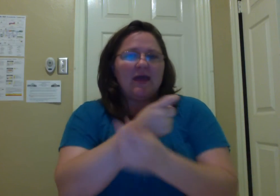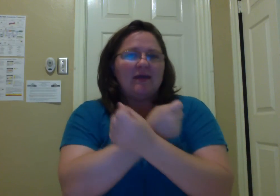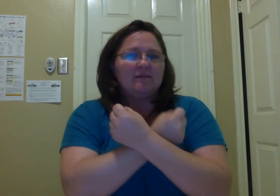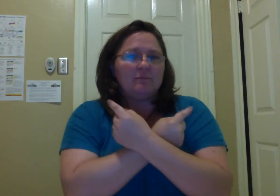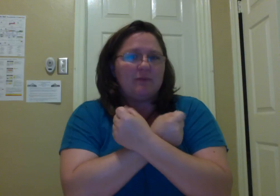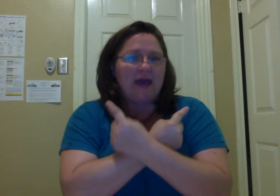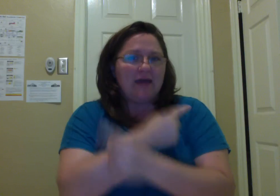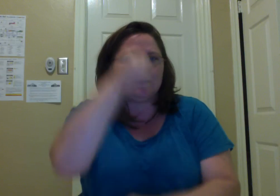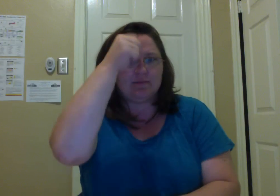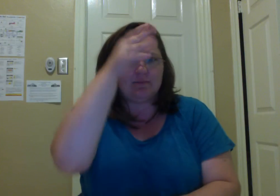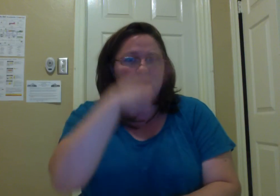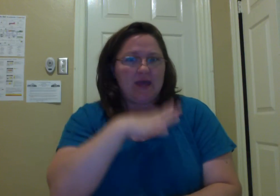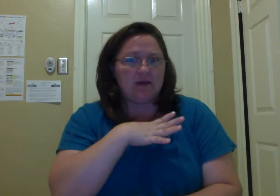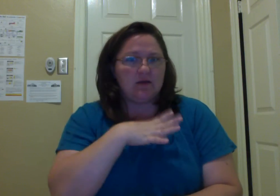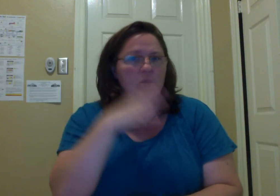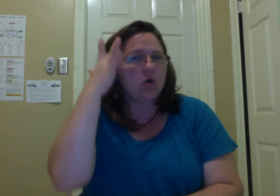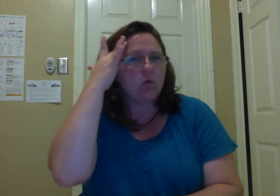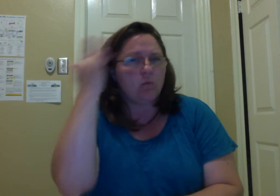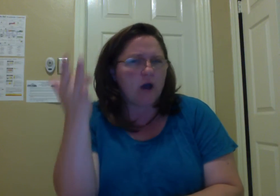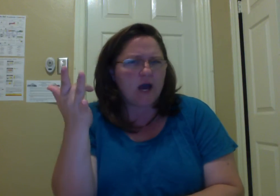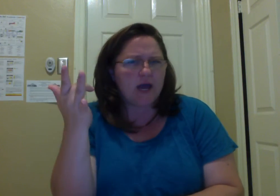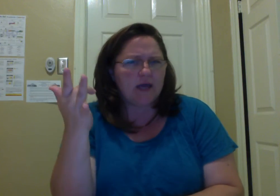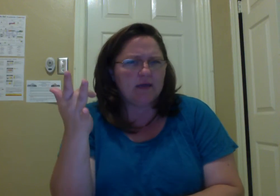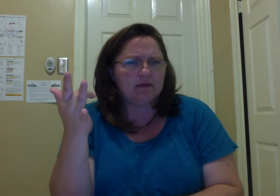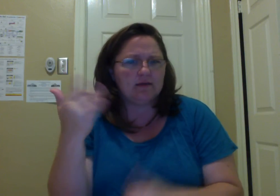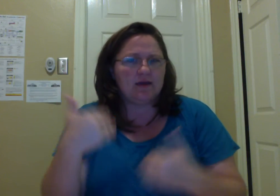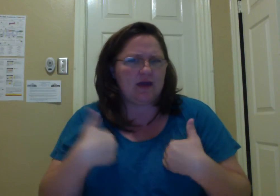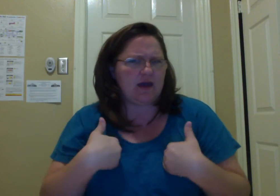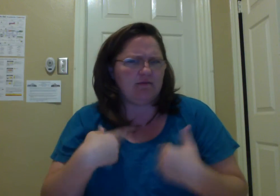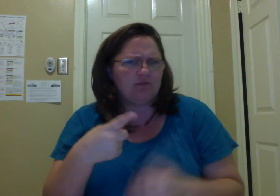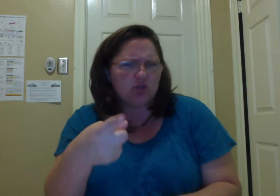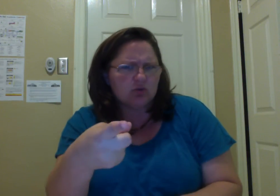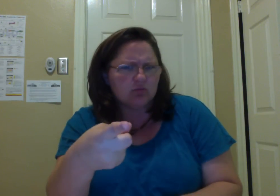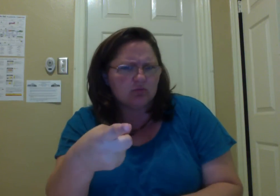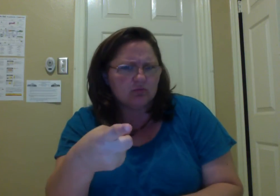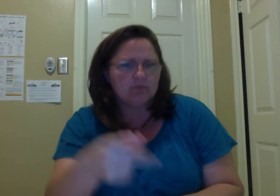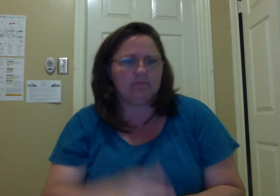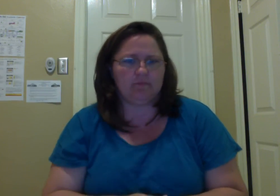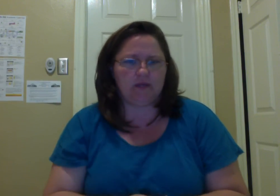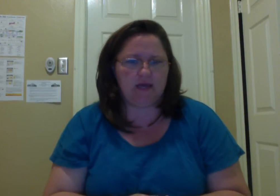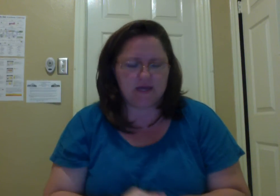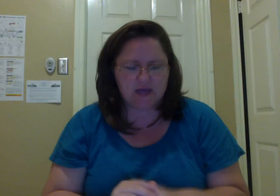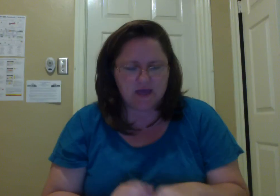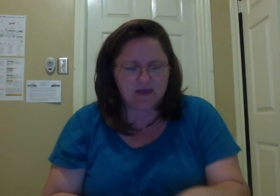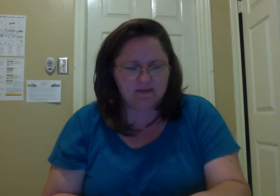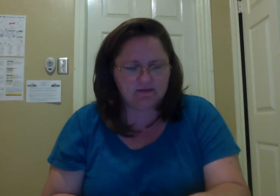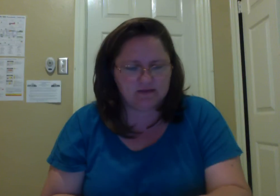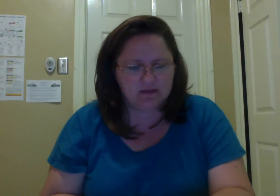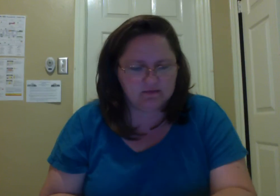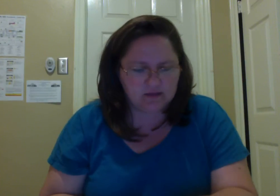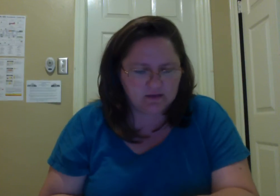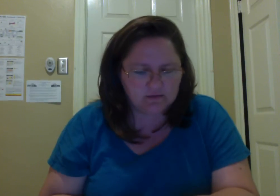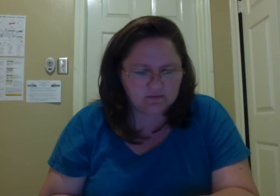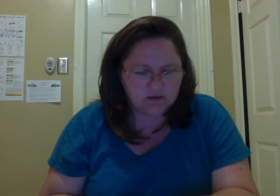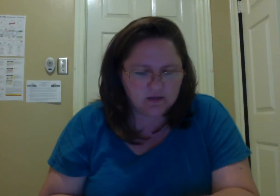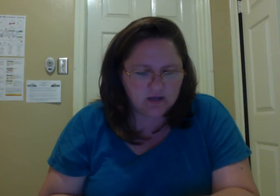as Batman. Why have you? Okay. And then Sally says,